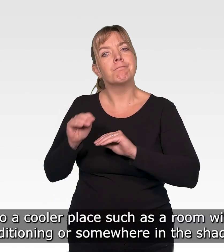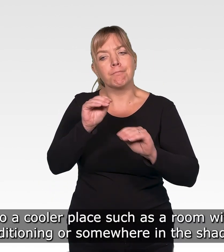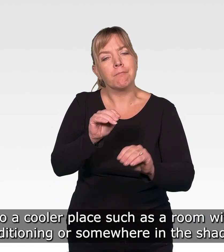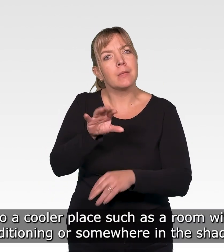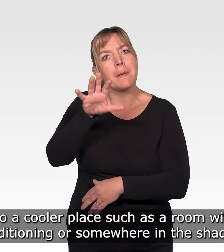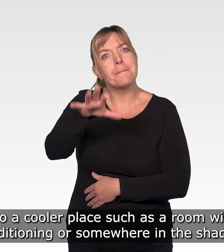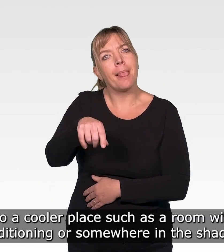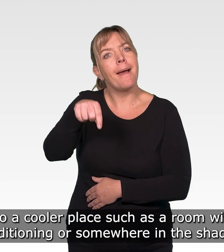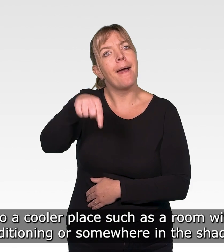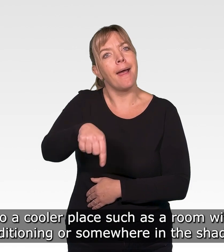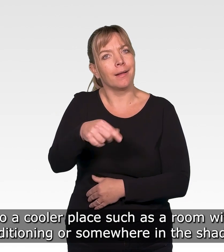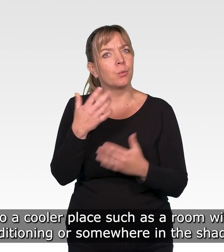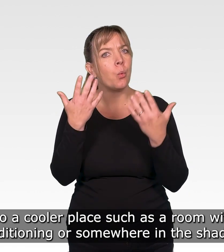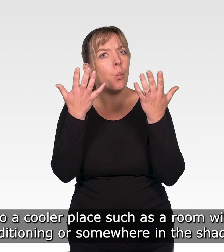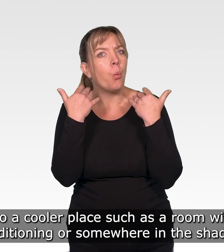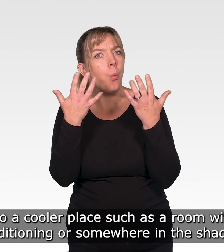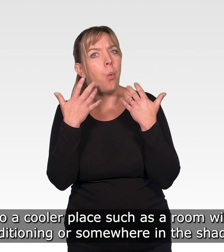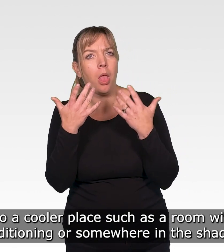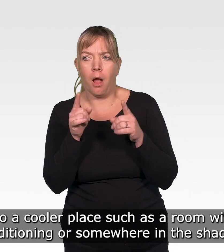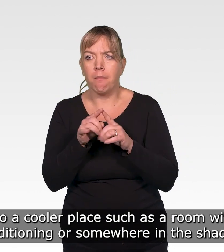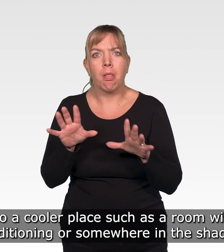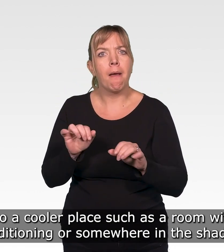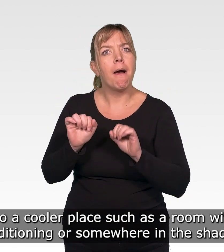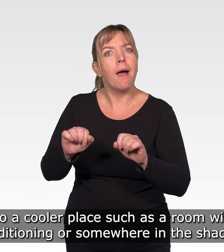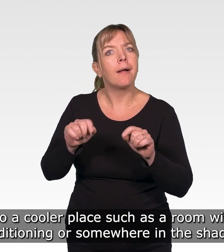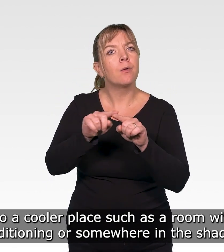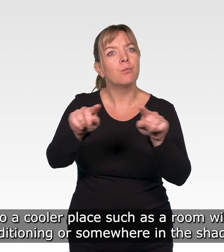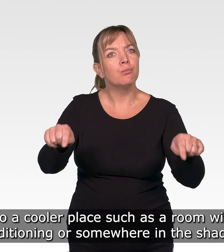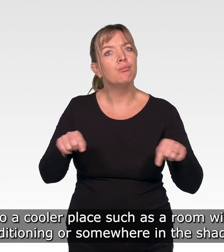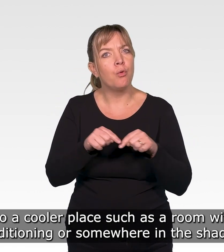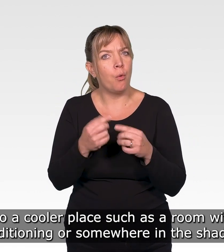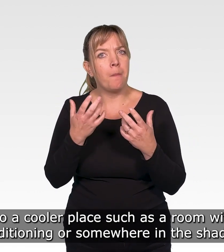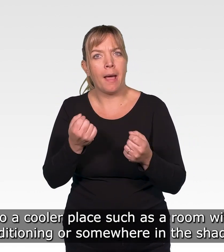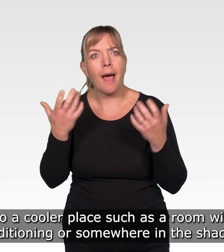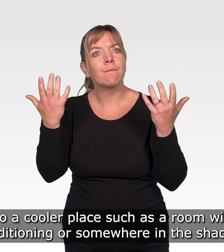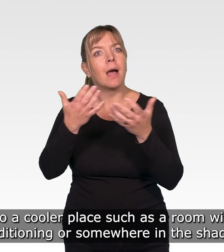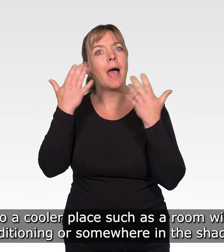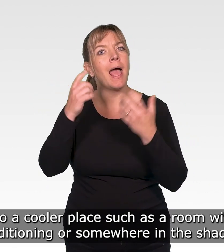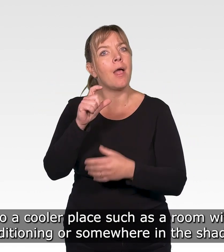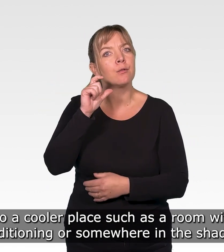Move to a cooler place such as a room with air conditioning or somewhere in the shade.